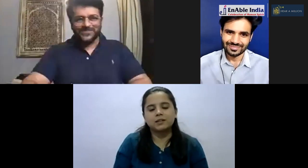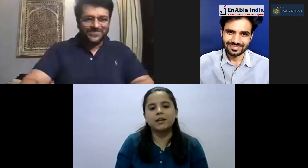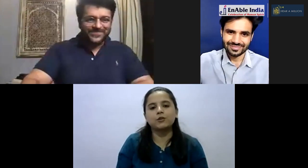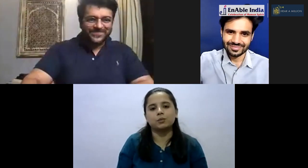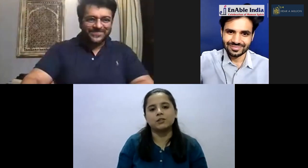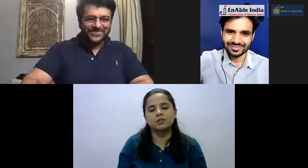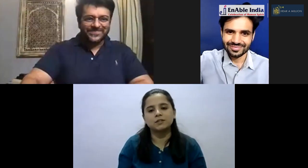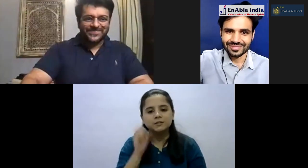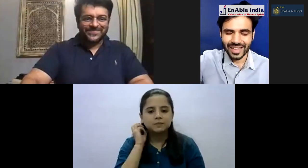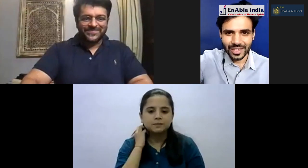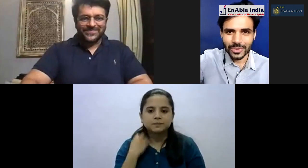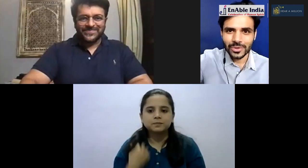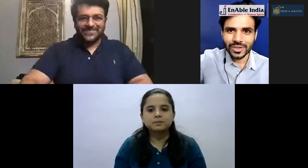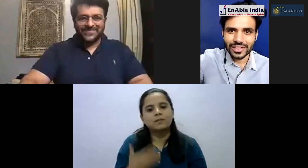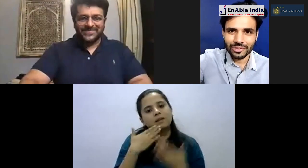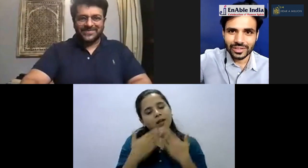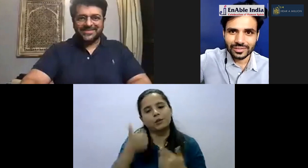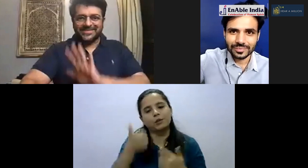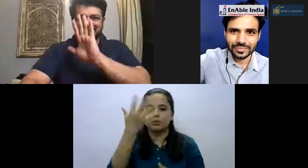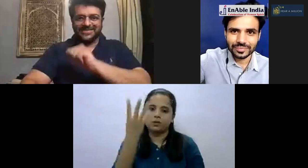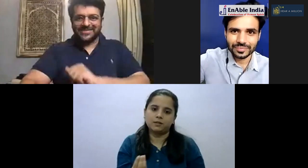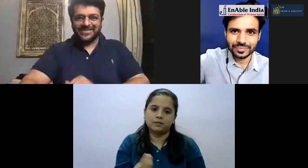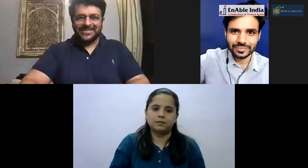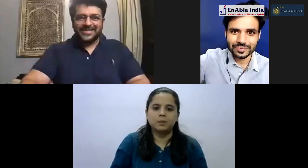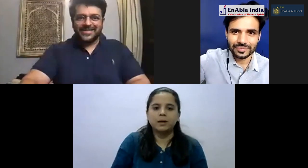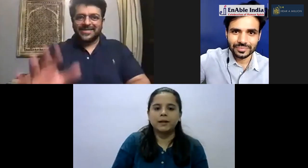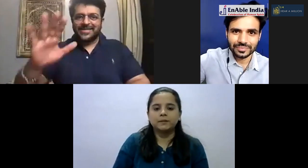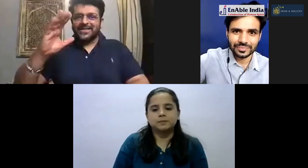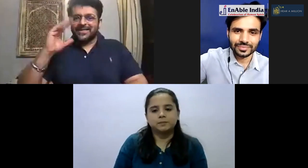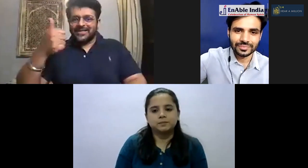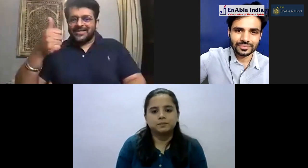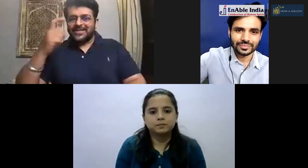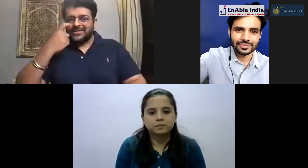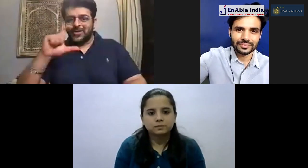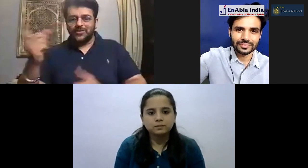Great. Thank you so much. Thank you. Good night, everyone. Bye.